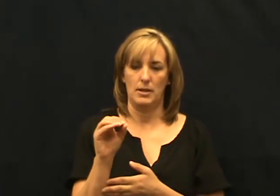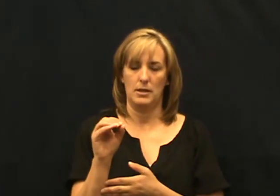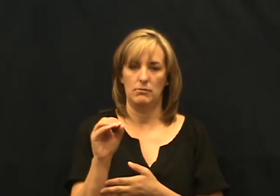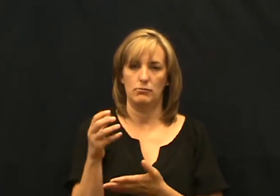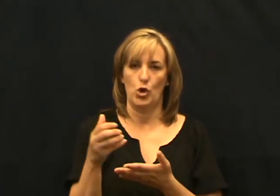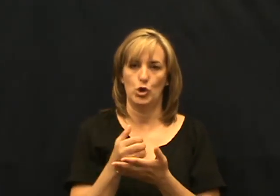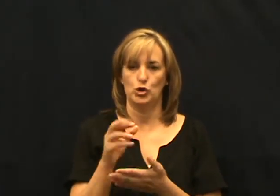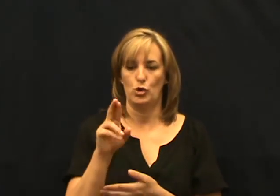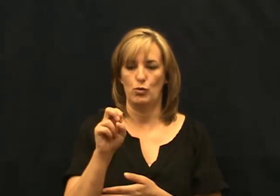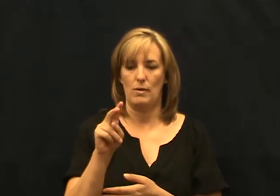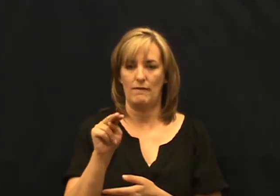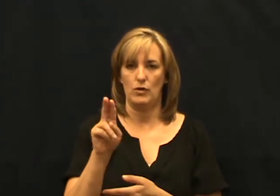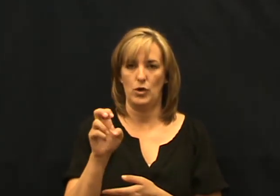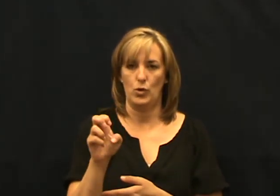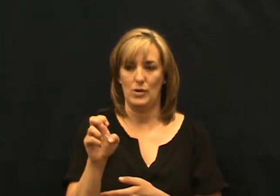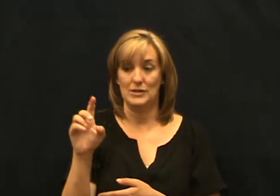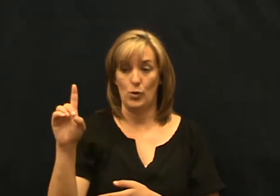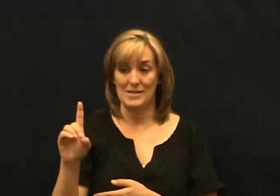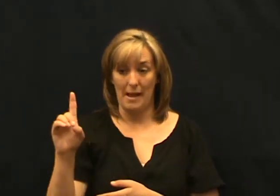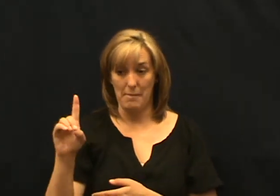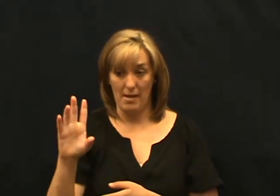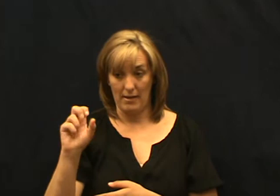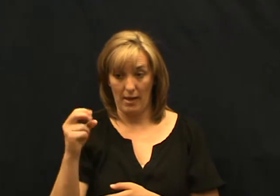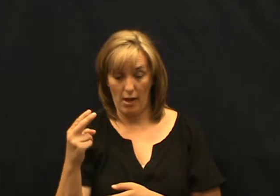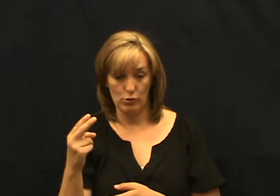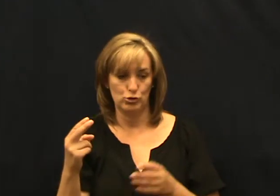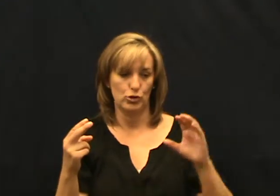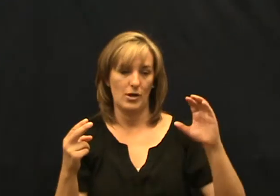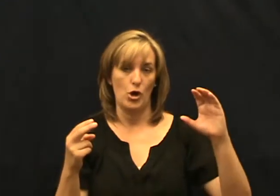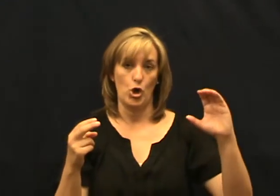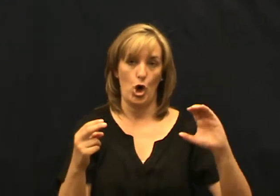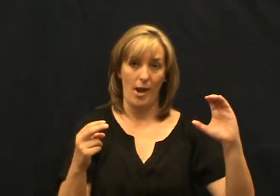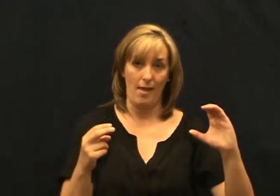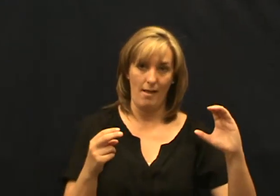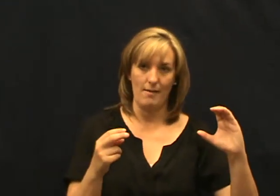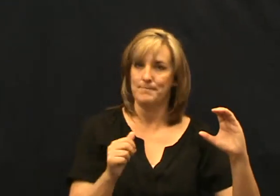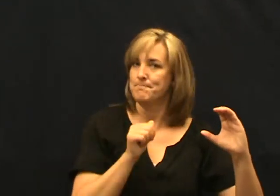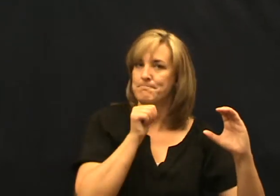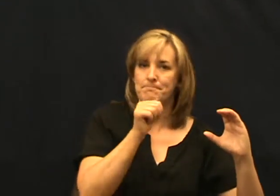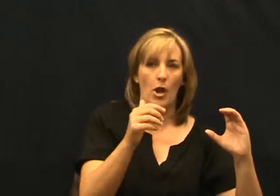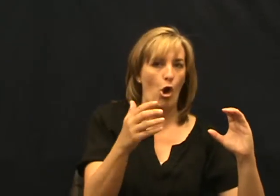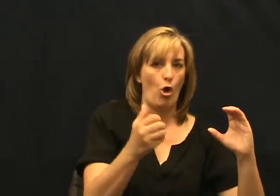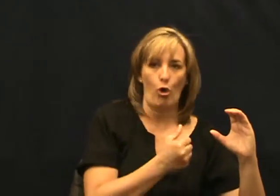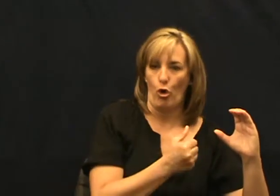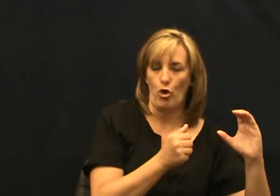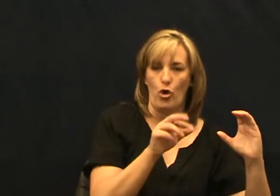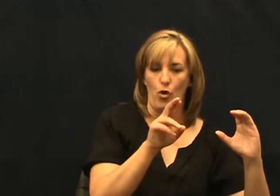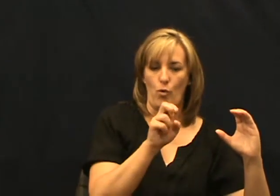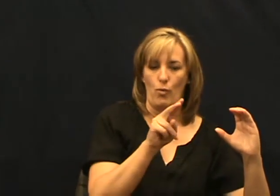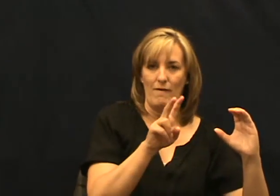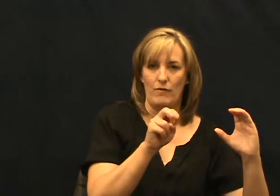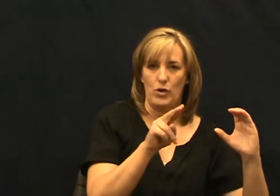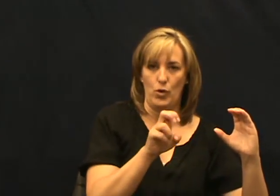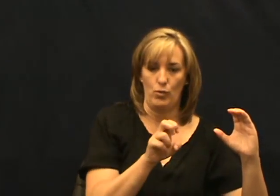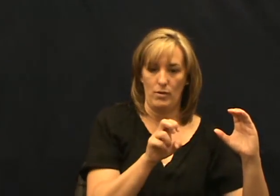a liability called unearned revenue. Then when we actually earn the revenue, we debit unearned revenue to reduce